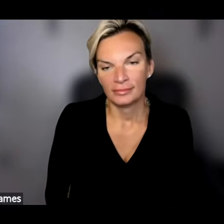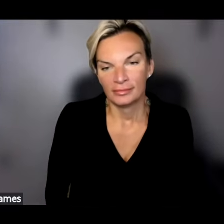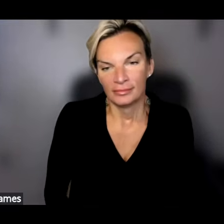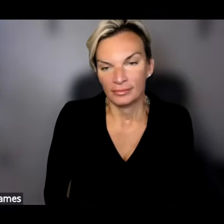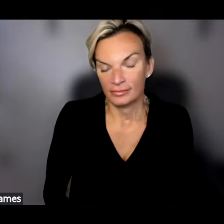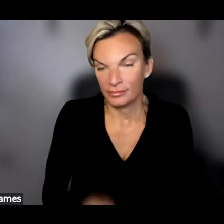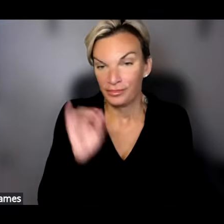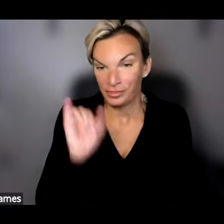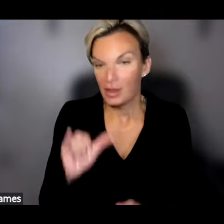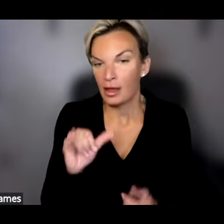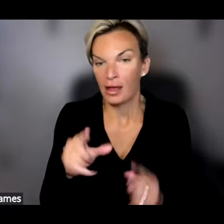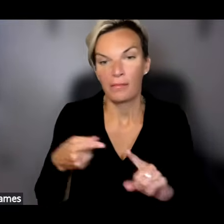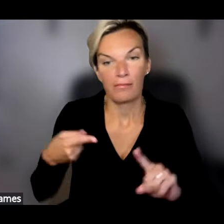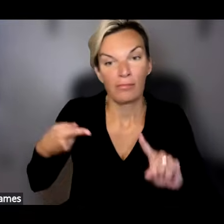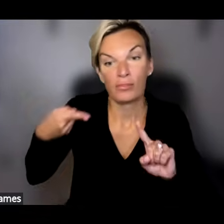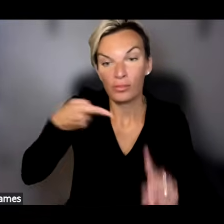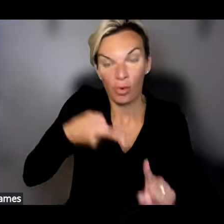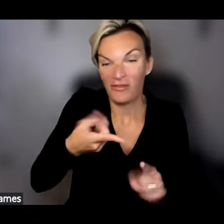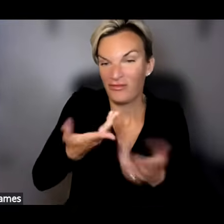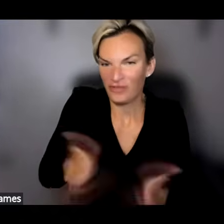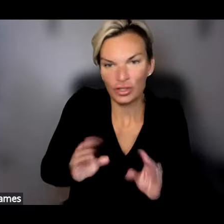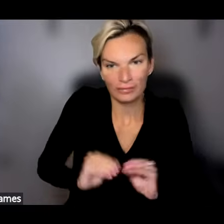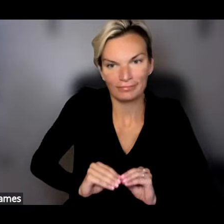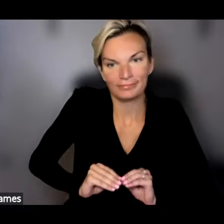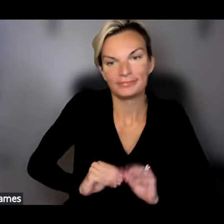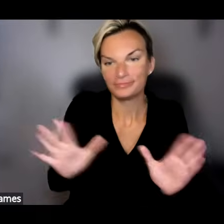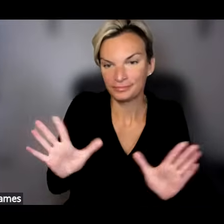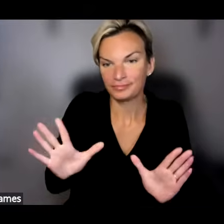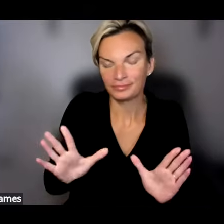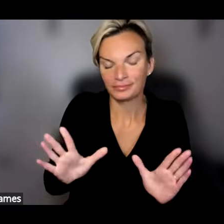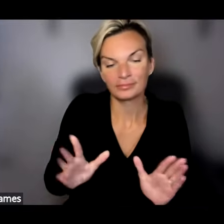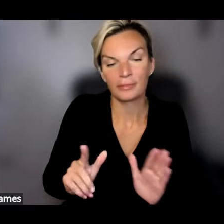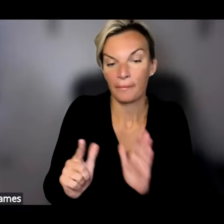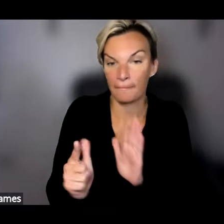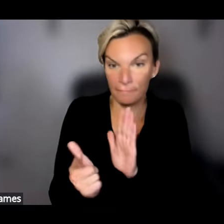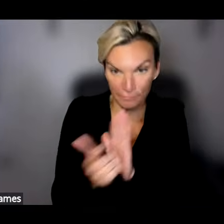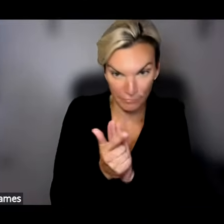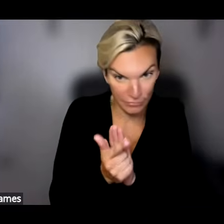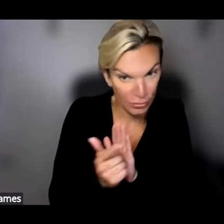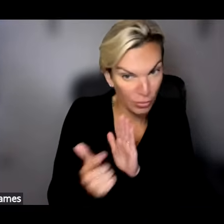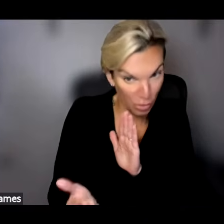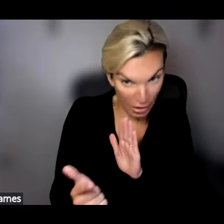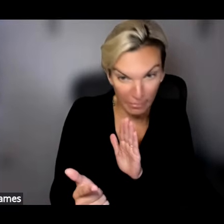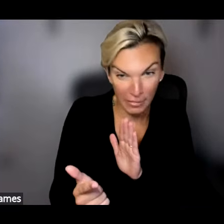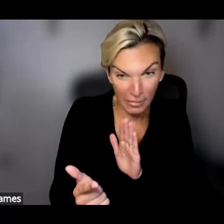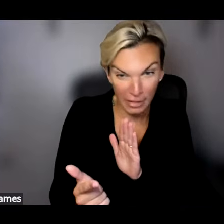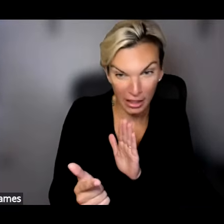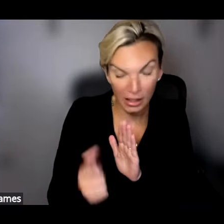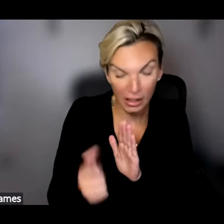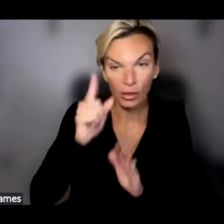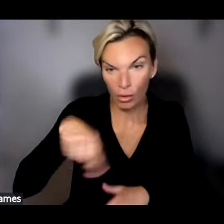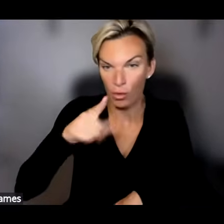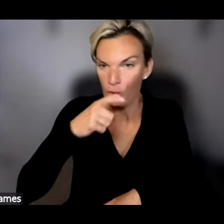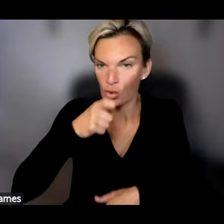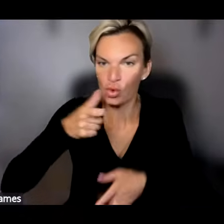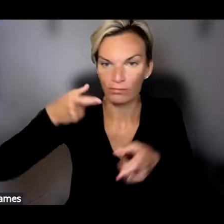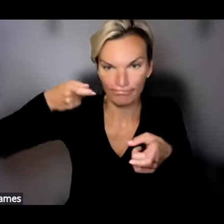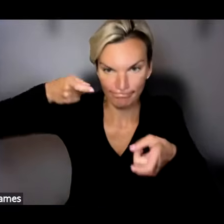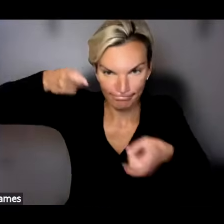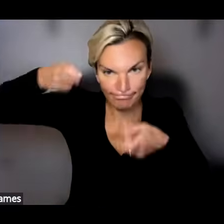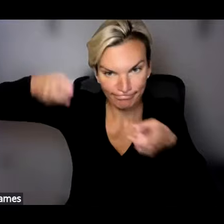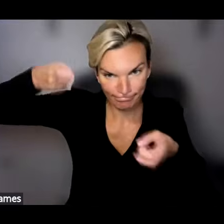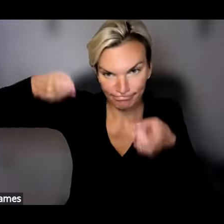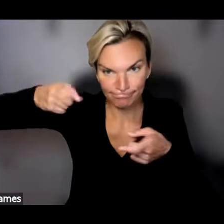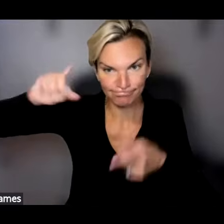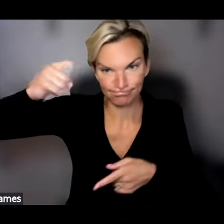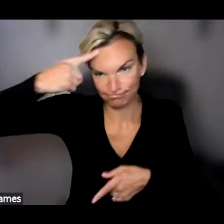point, it already says prohibit regulated gas and electric utilities in the language by the director. So